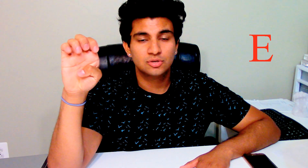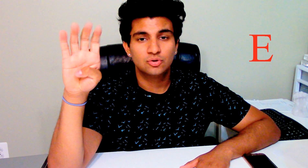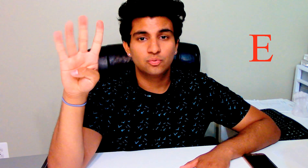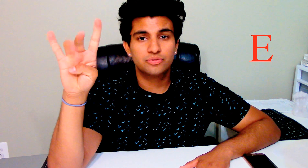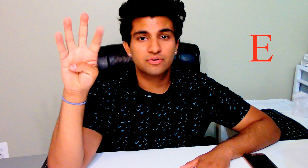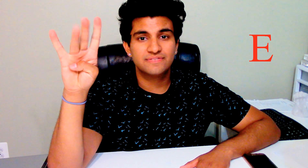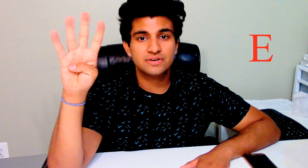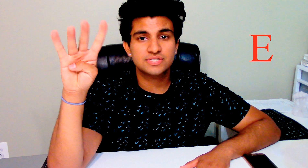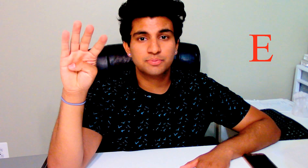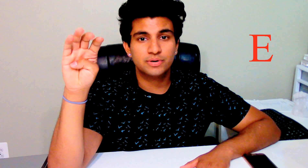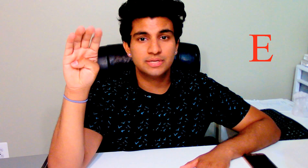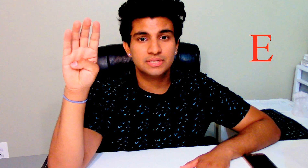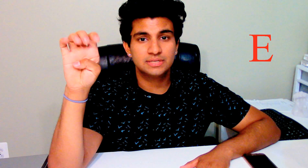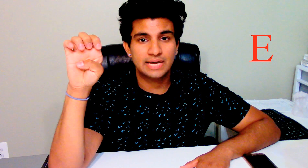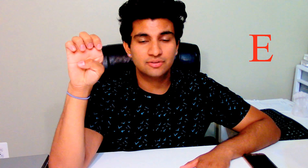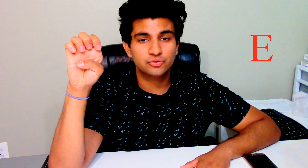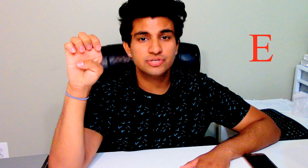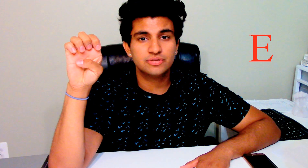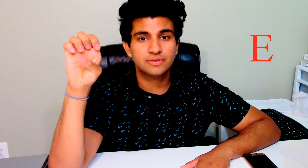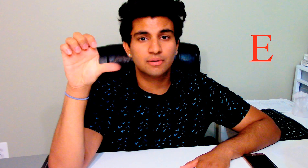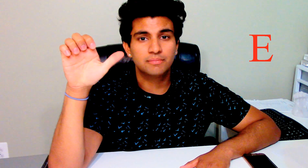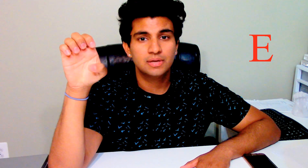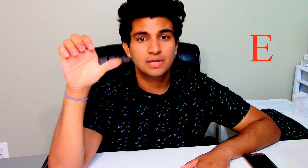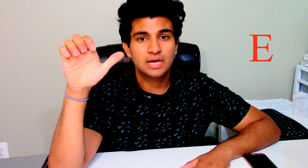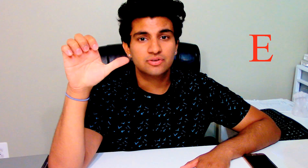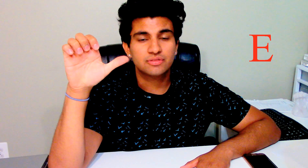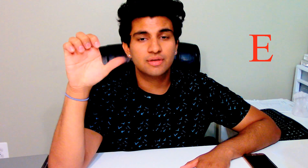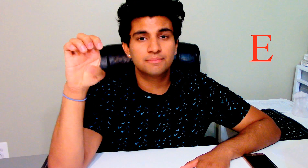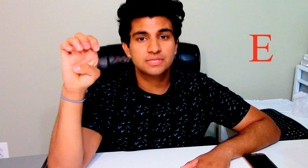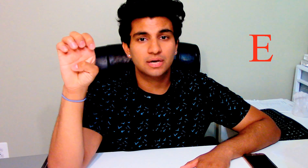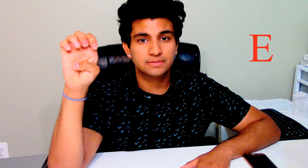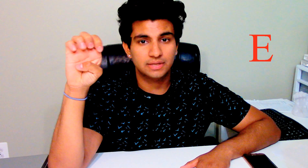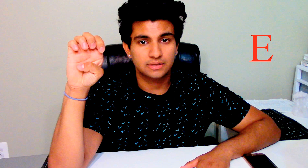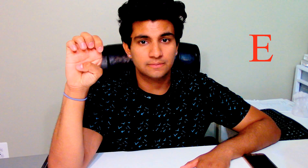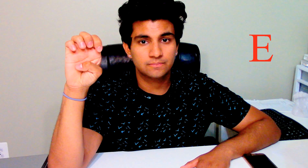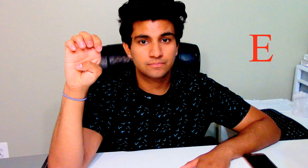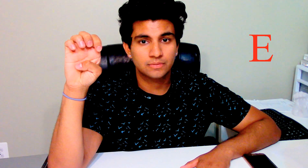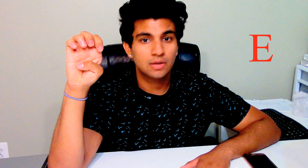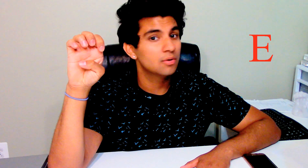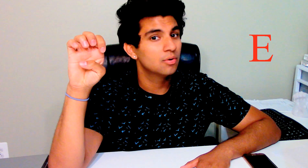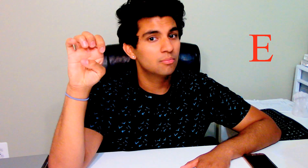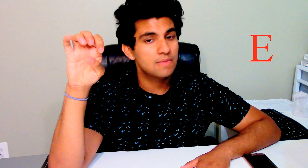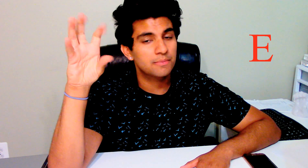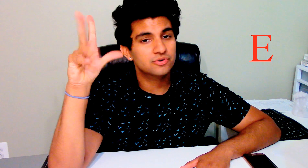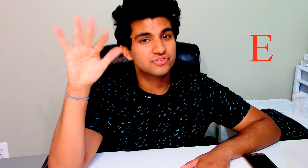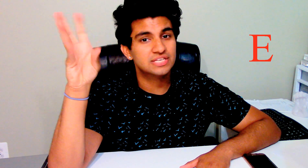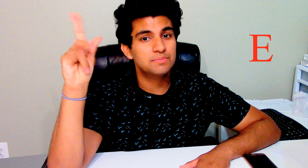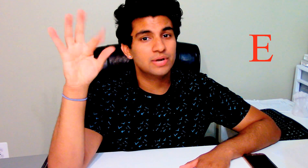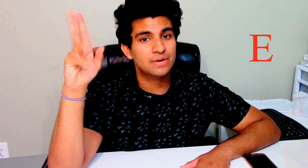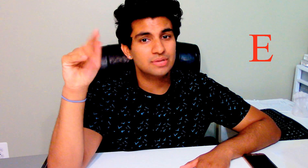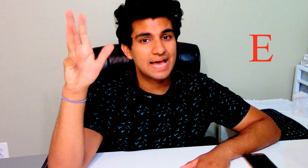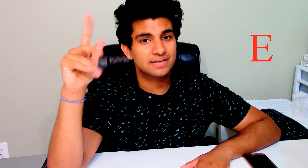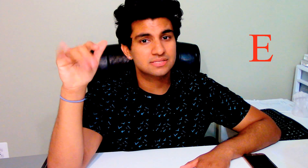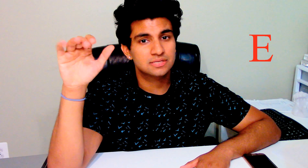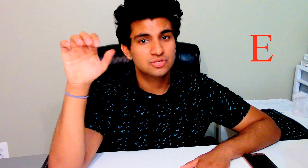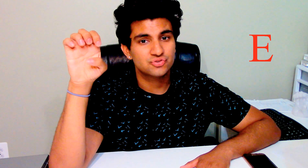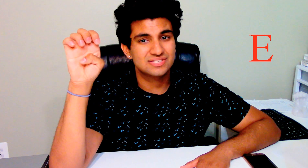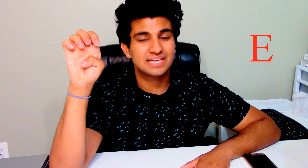with your fingers pointing down towards your thumb and your thumb tucked in. Remember, just keep your hand relaxed, just like